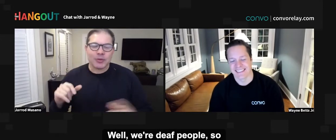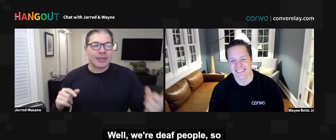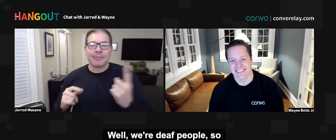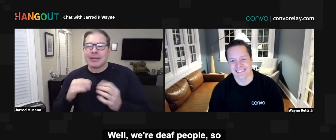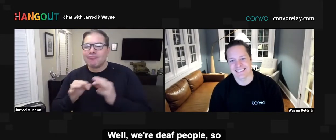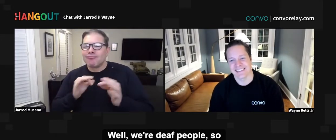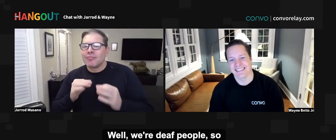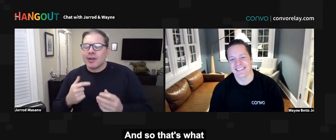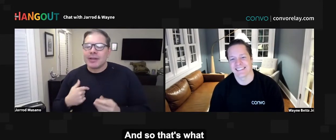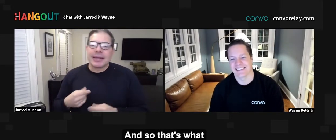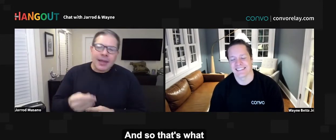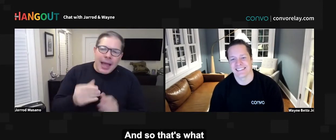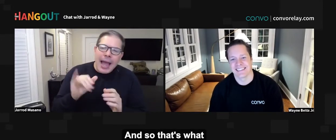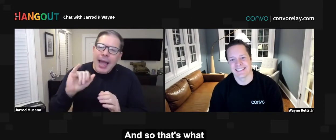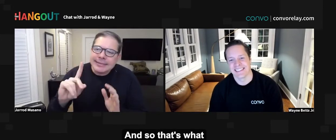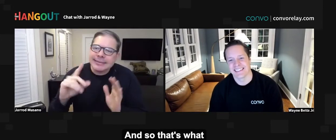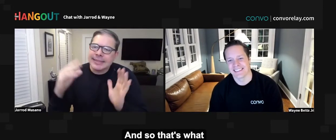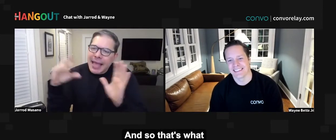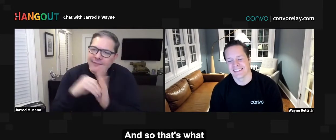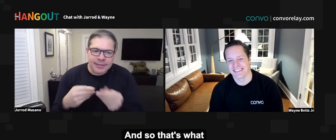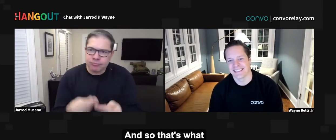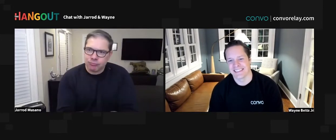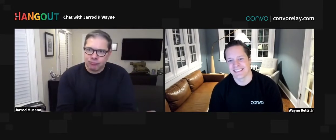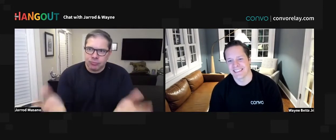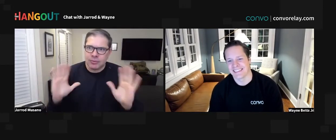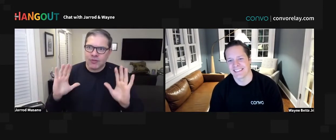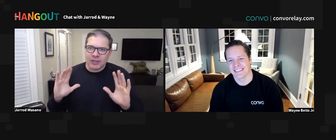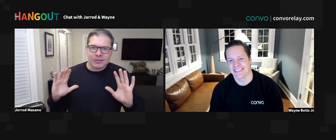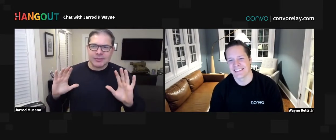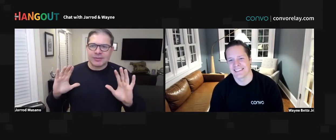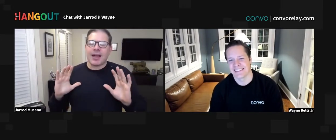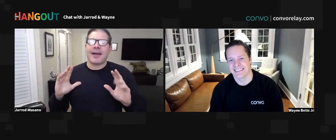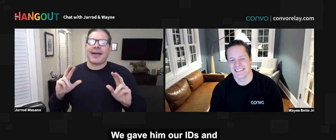just stomping around. And so that's what the chief told me. And